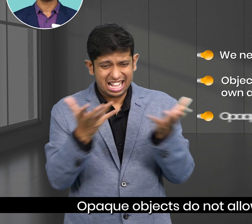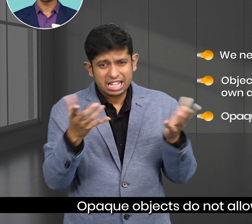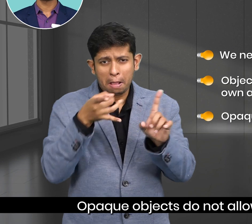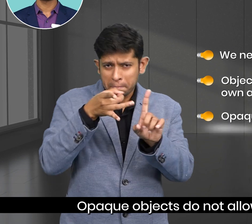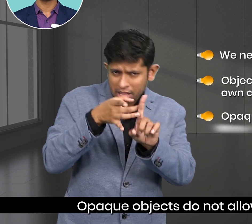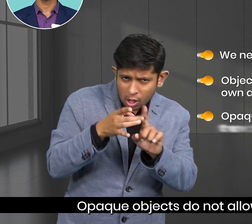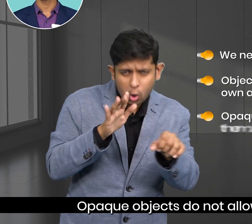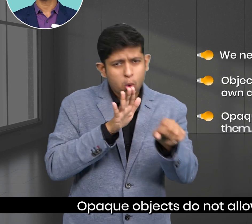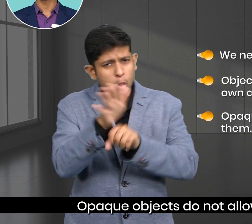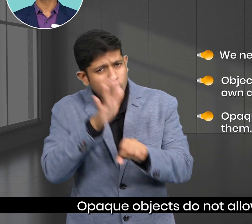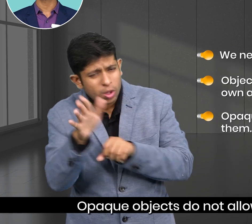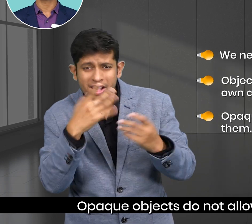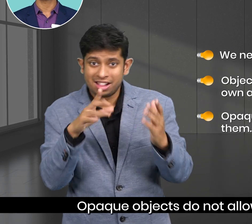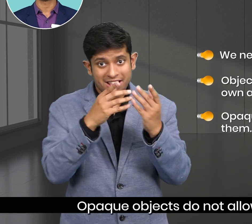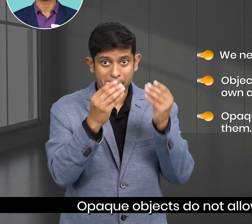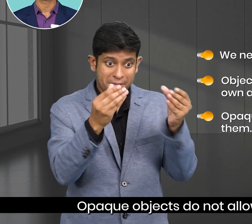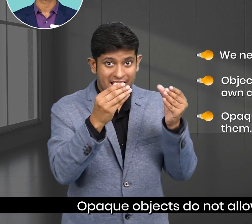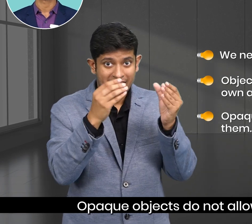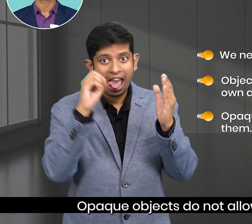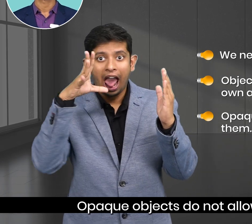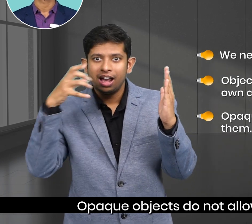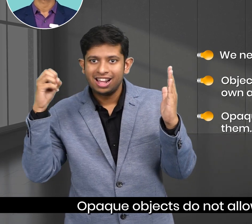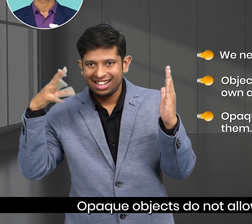Opaque objects do not allow light to pass through them.